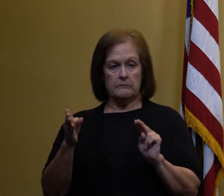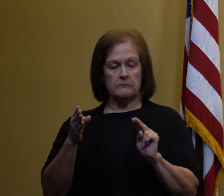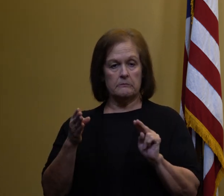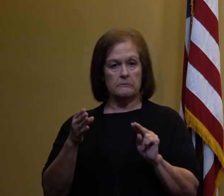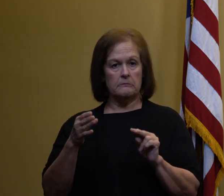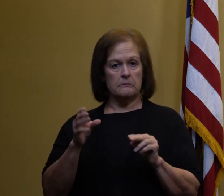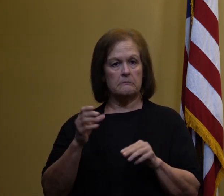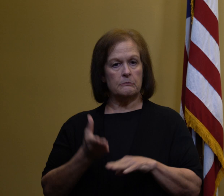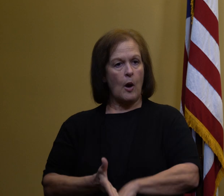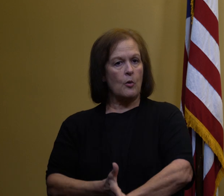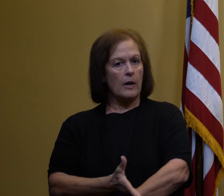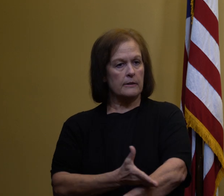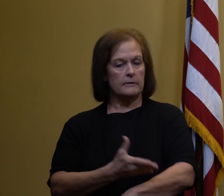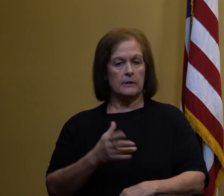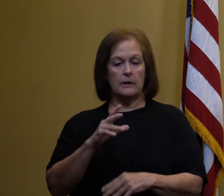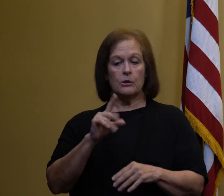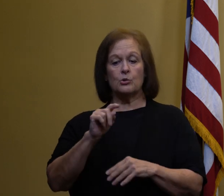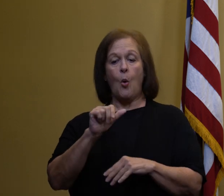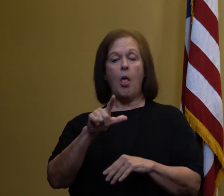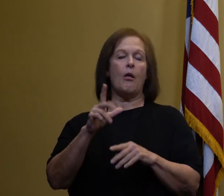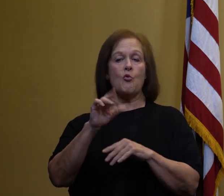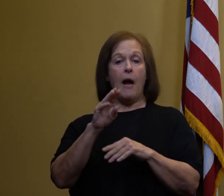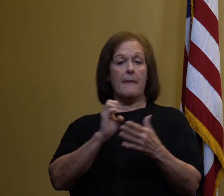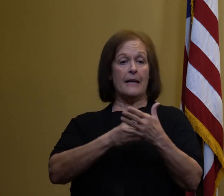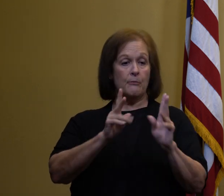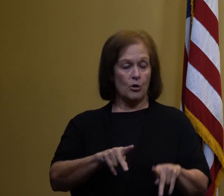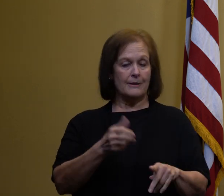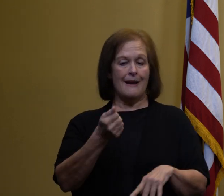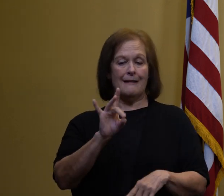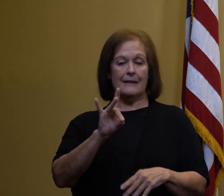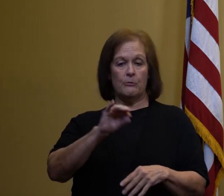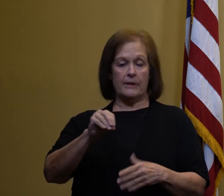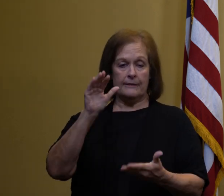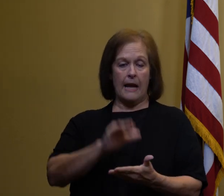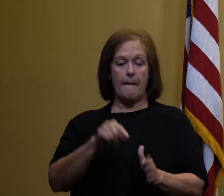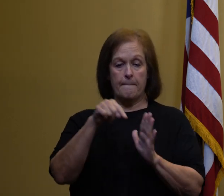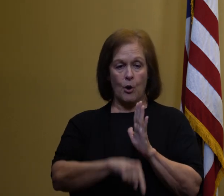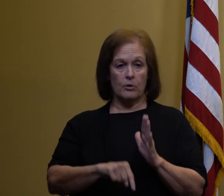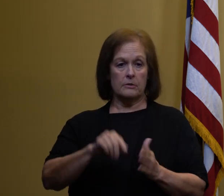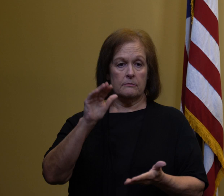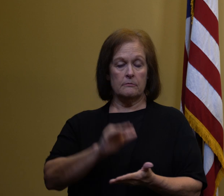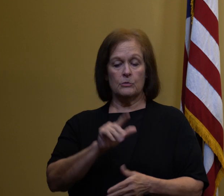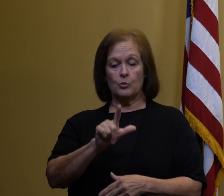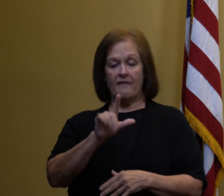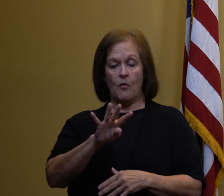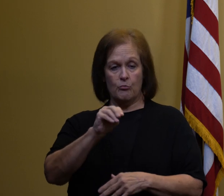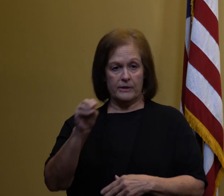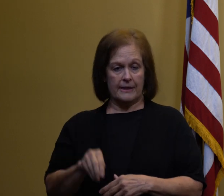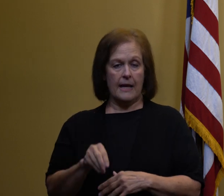show progress. Total crimes against persons remain down at 18%. Murders are down